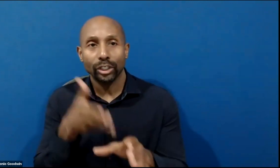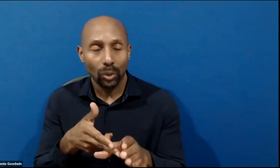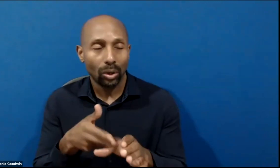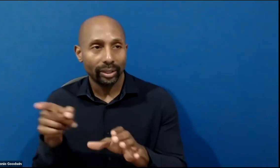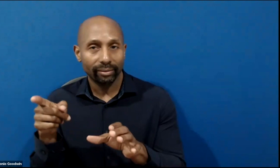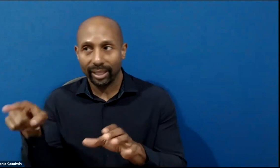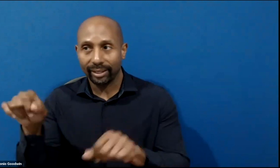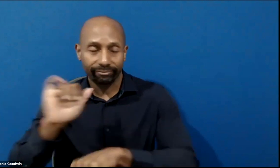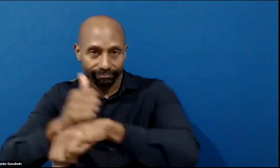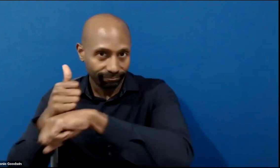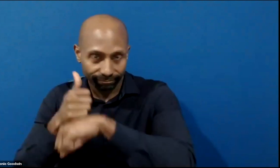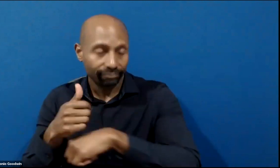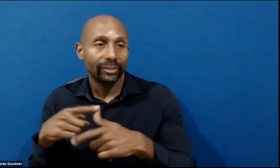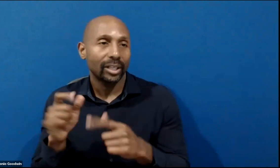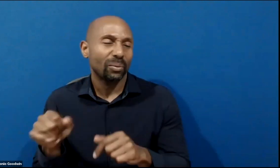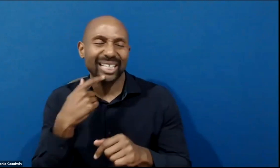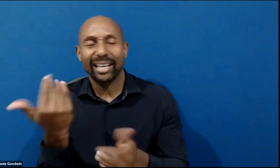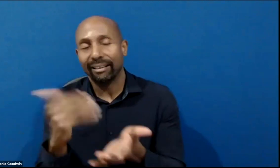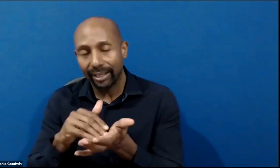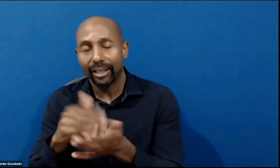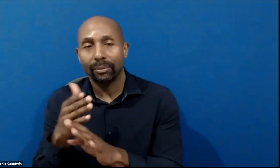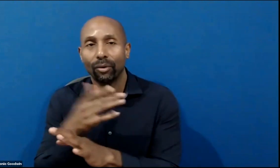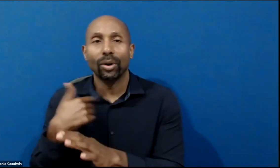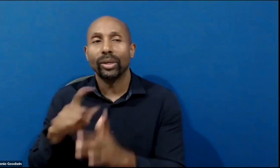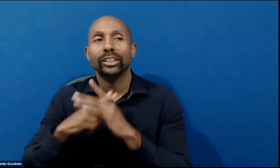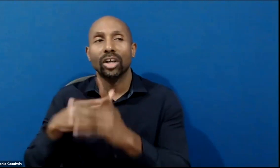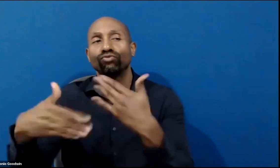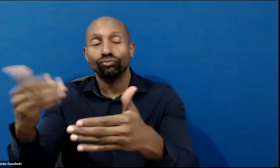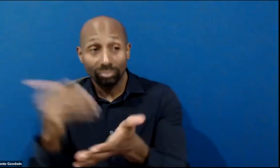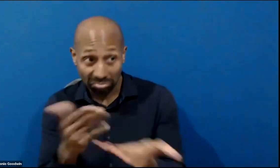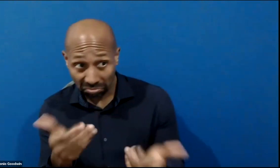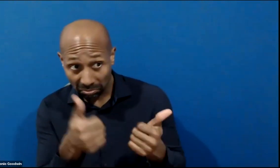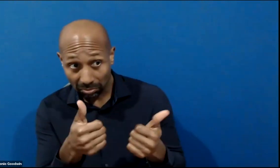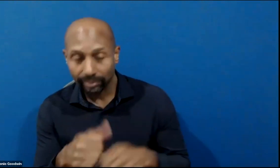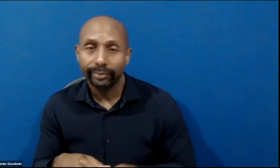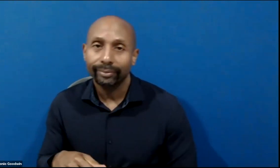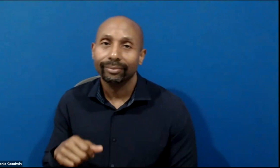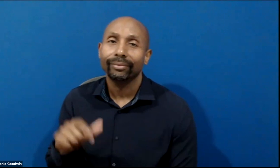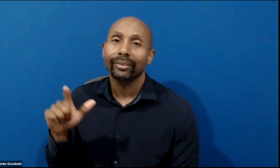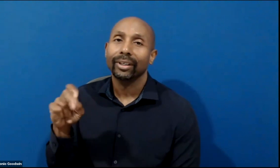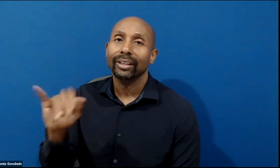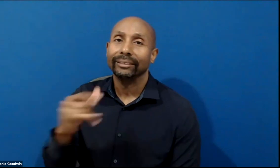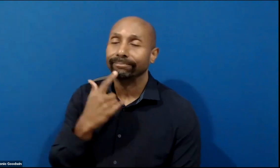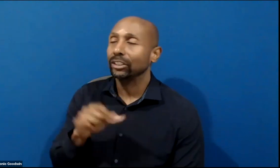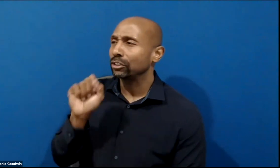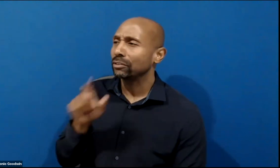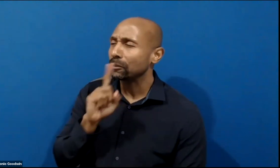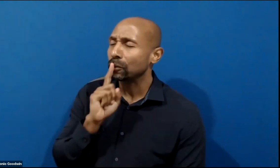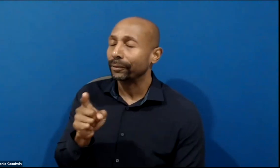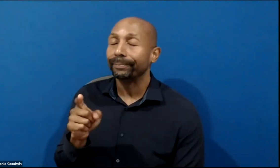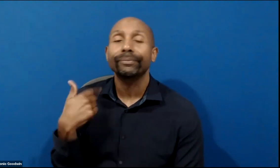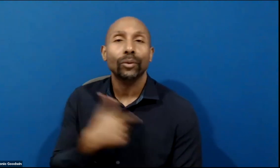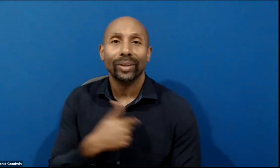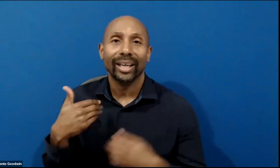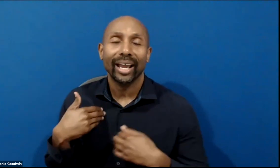set up, and we can say it again before we jump in? Sure. So we have American